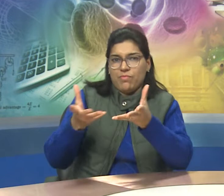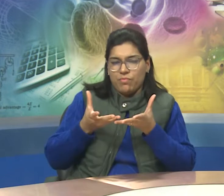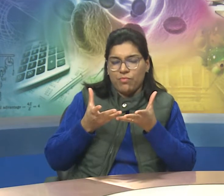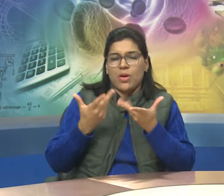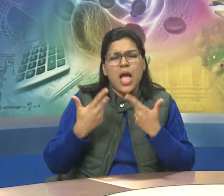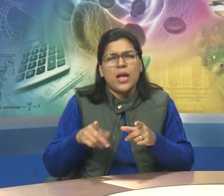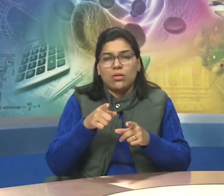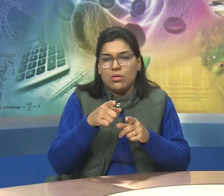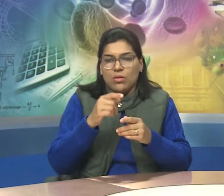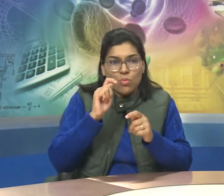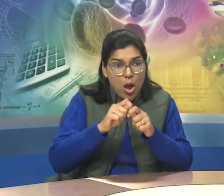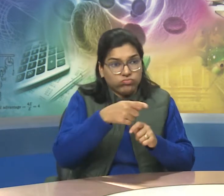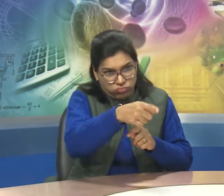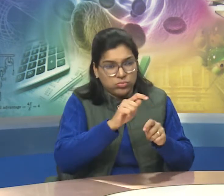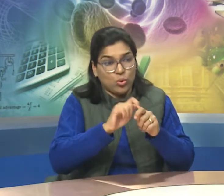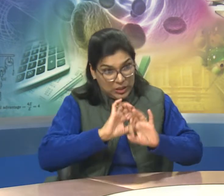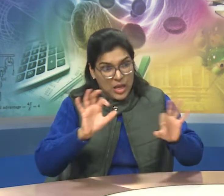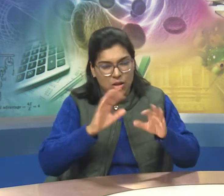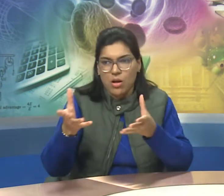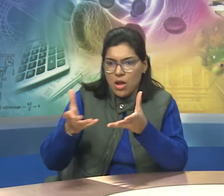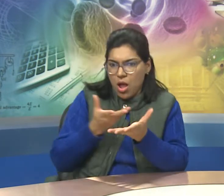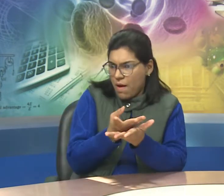One should take up a task which is